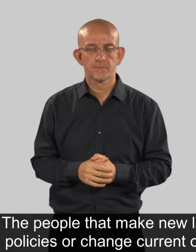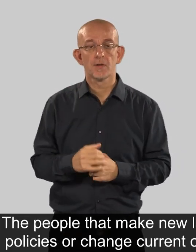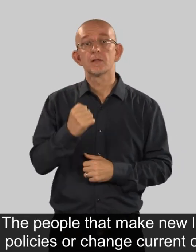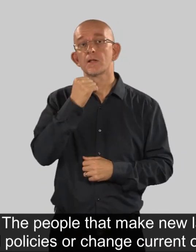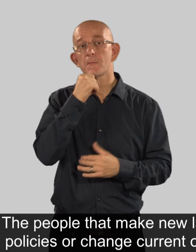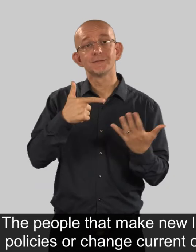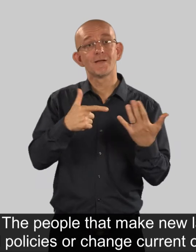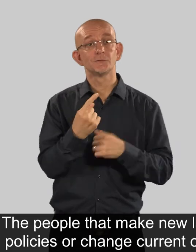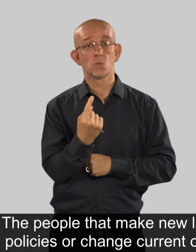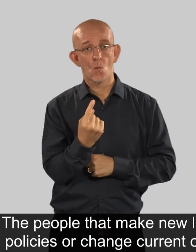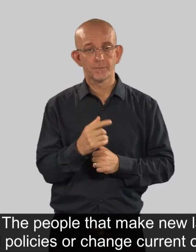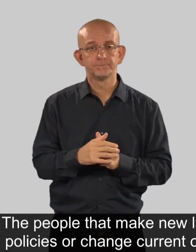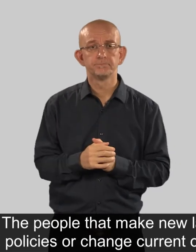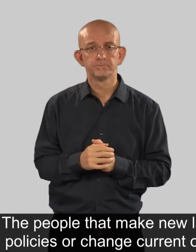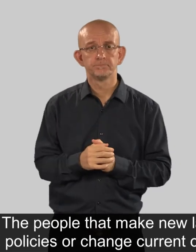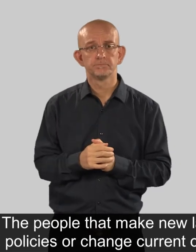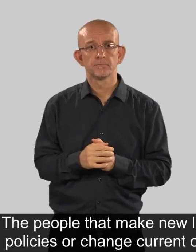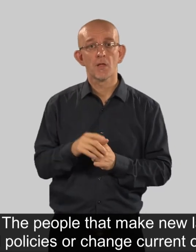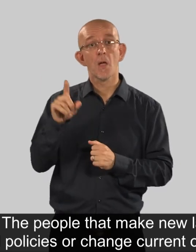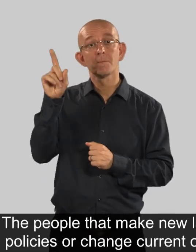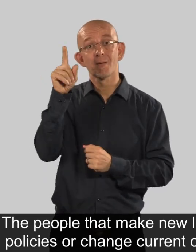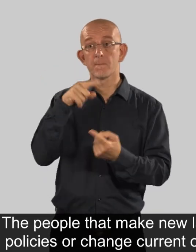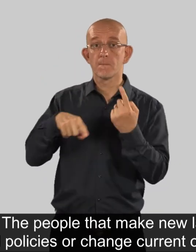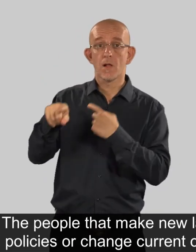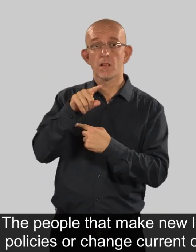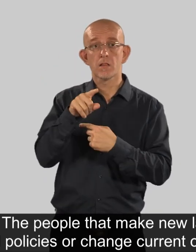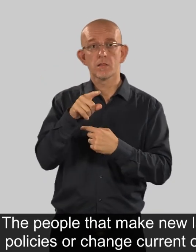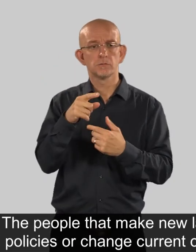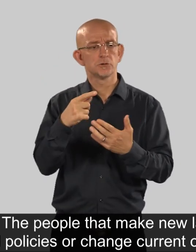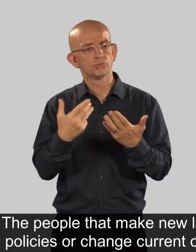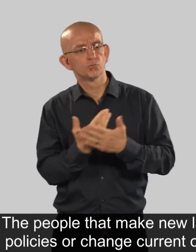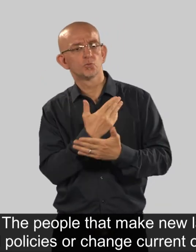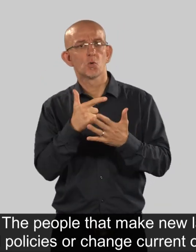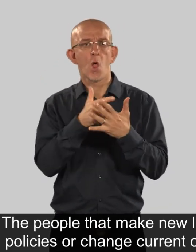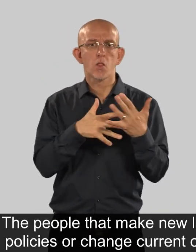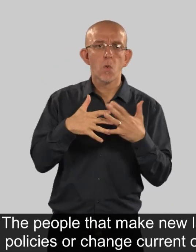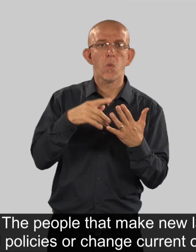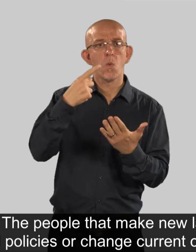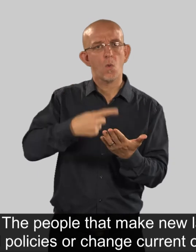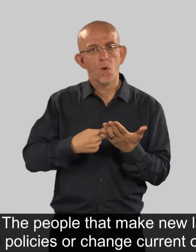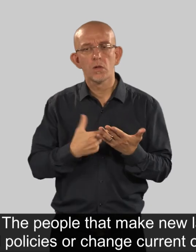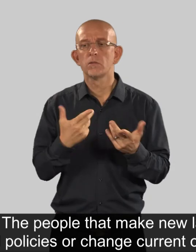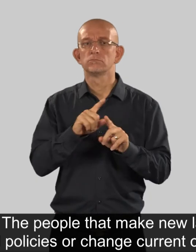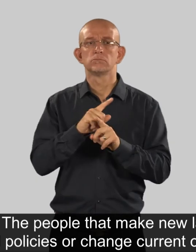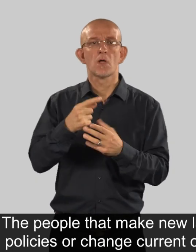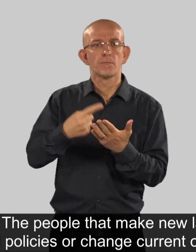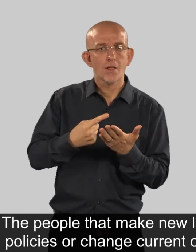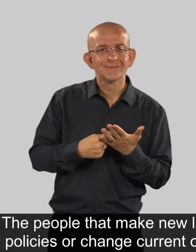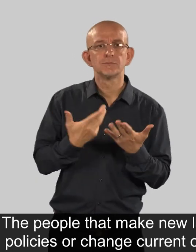71. The people that make new laws and policies, or change current ones, think